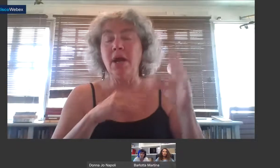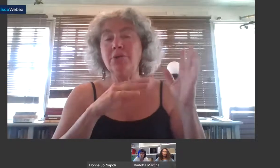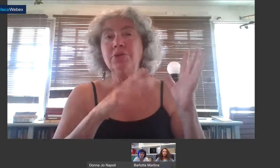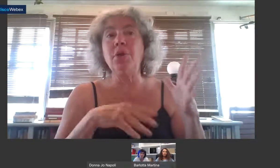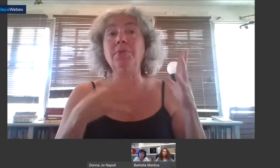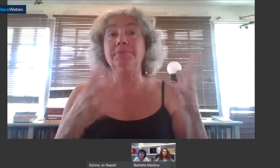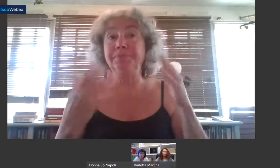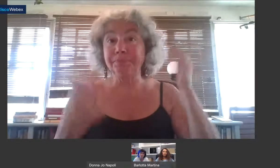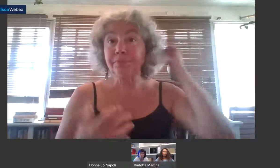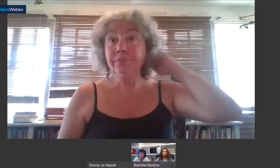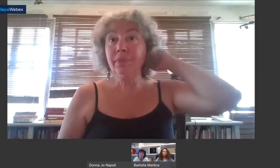So